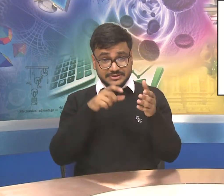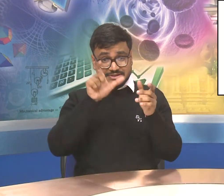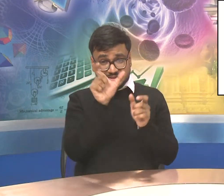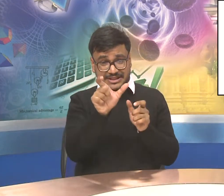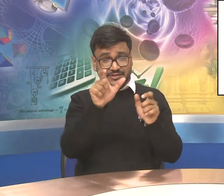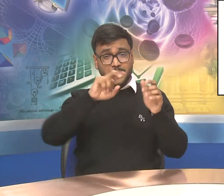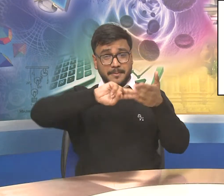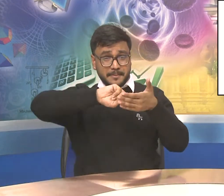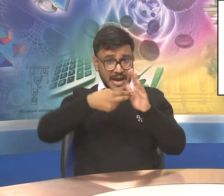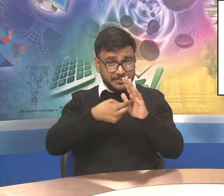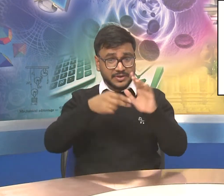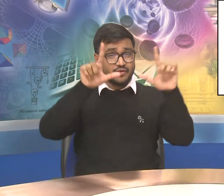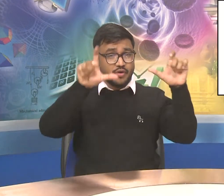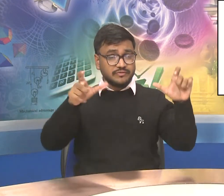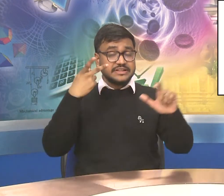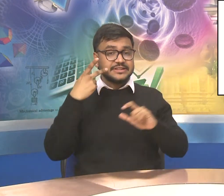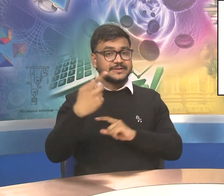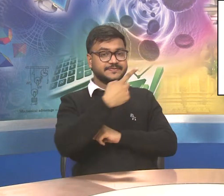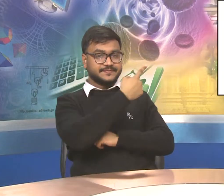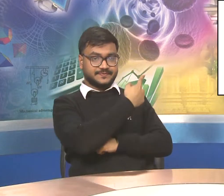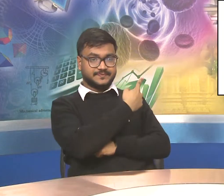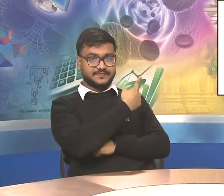Next is essential.